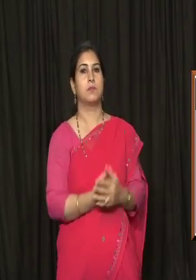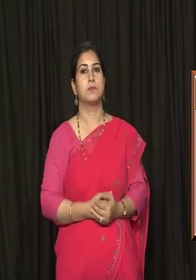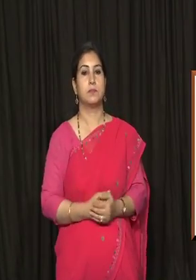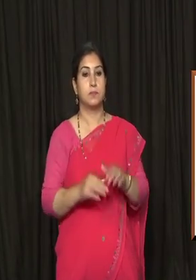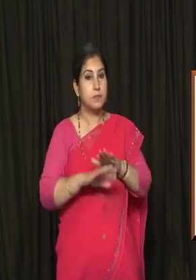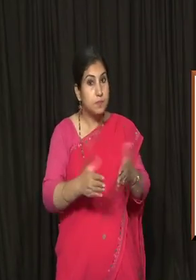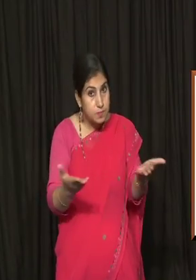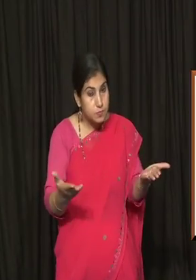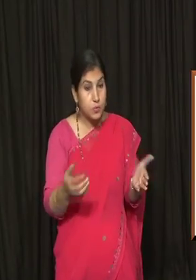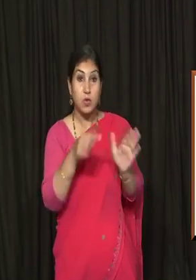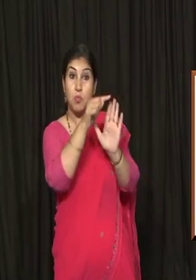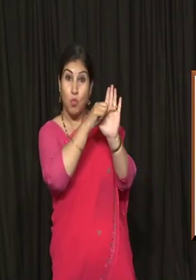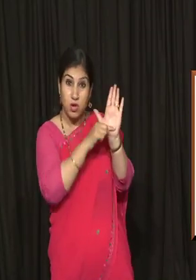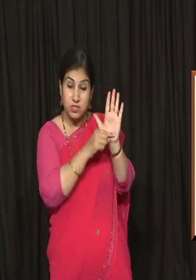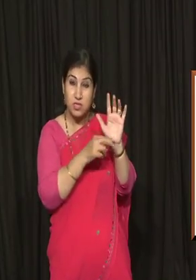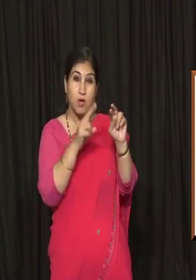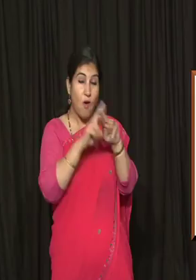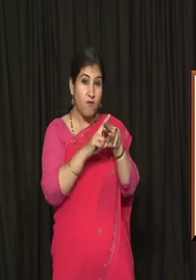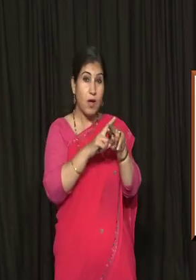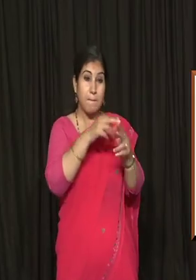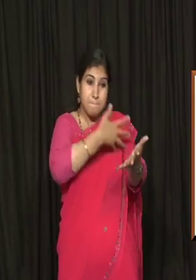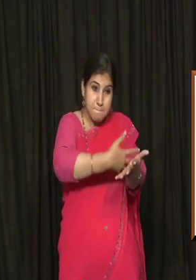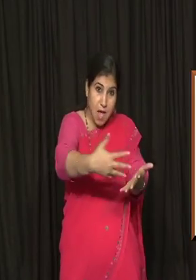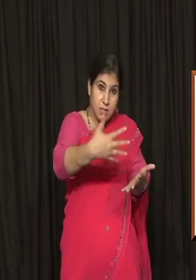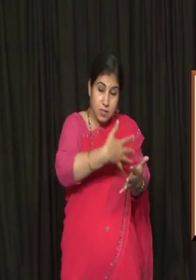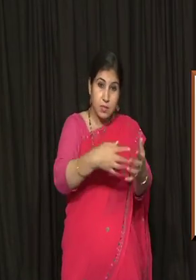Learners, the policy of blood and iron